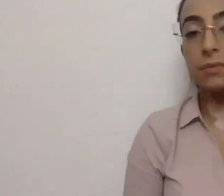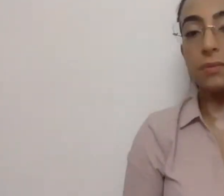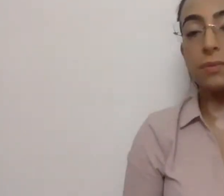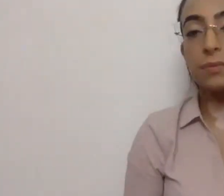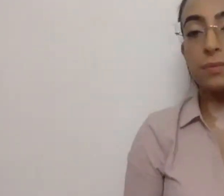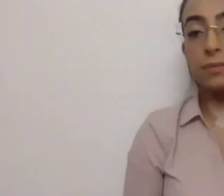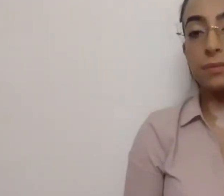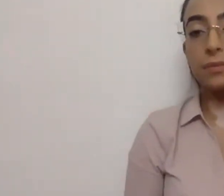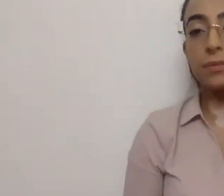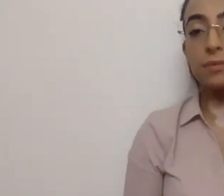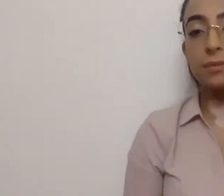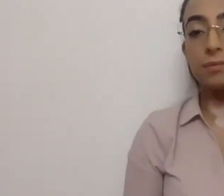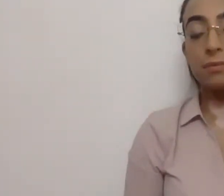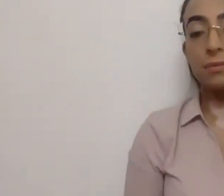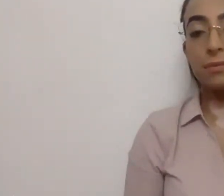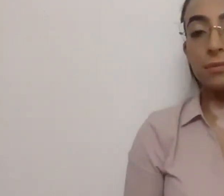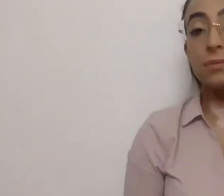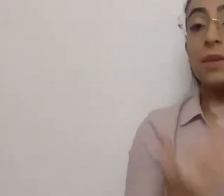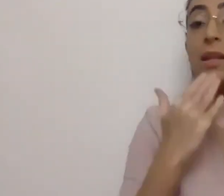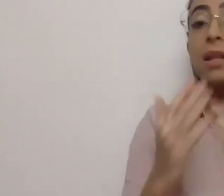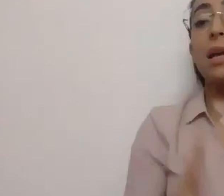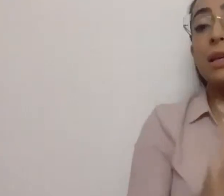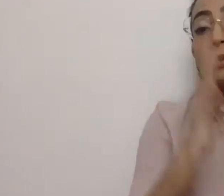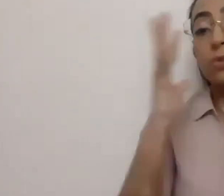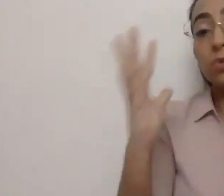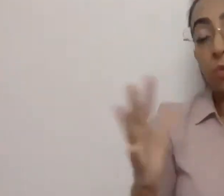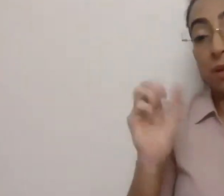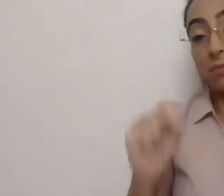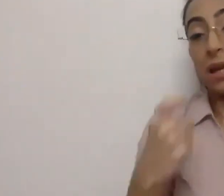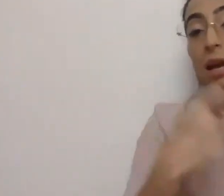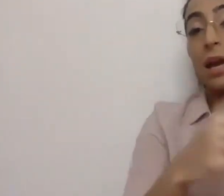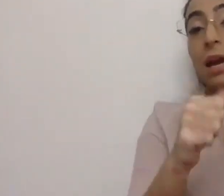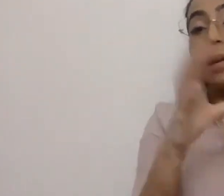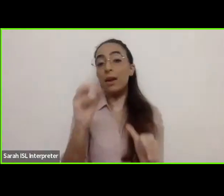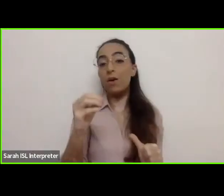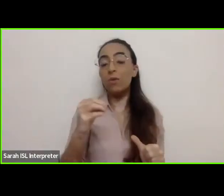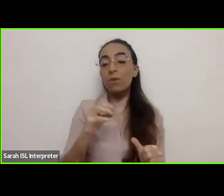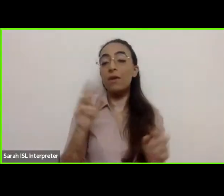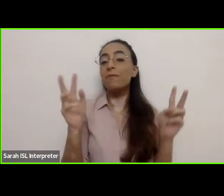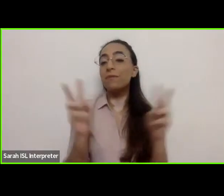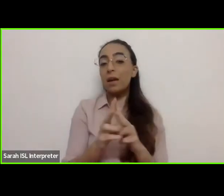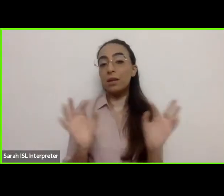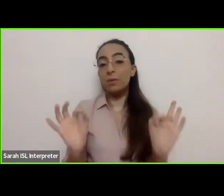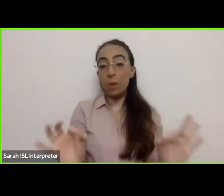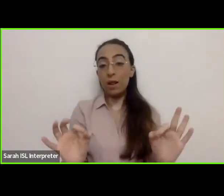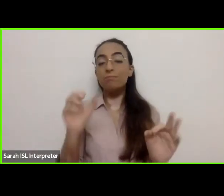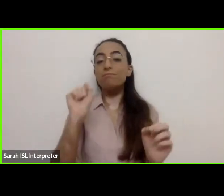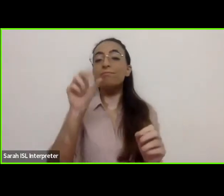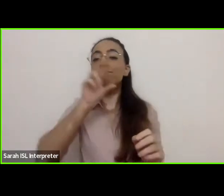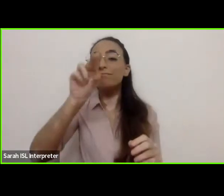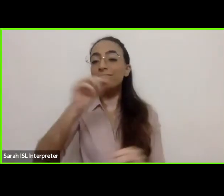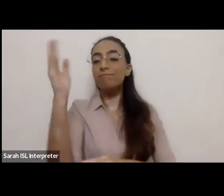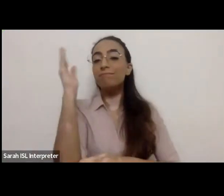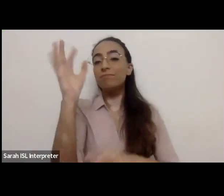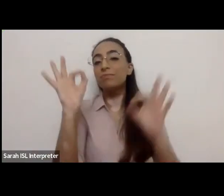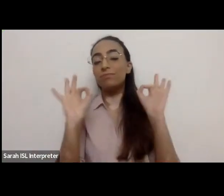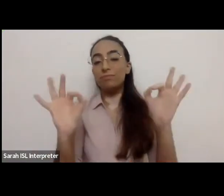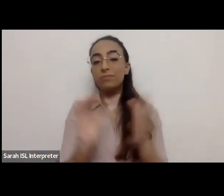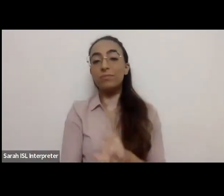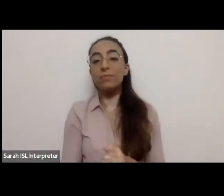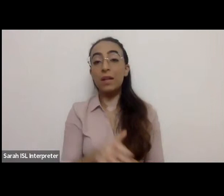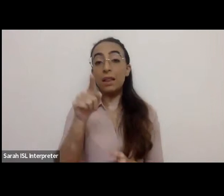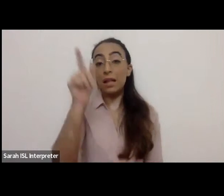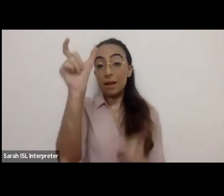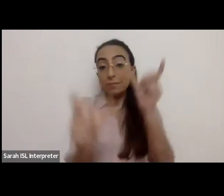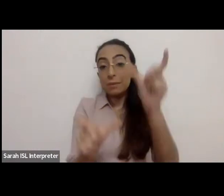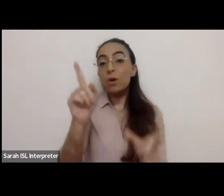Thank you very much indeed, Mr. Rao. Really well spoken. These awardees are true givers, as